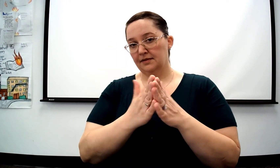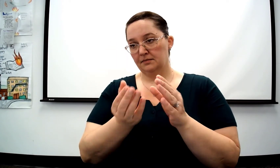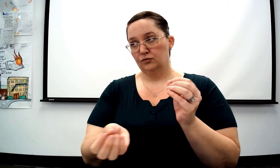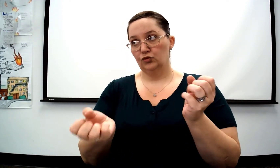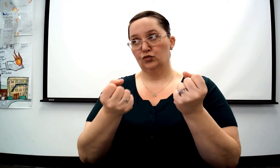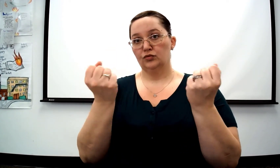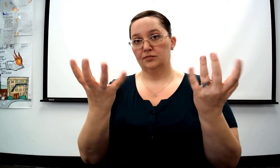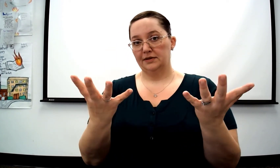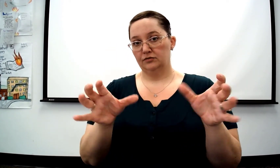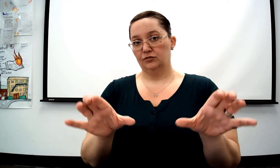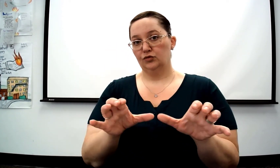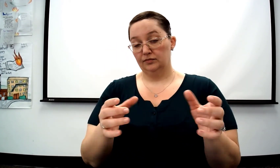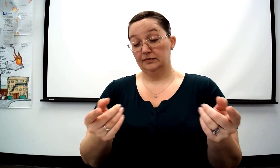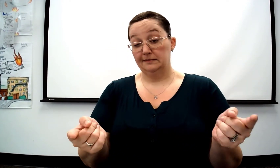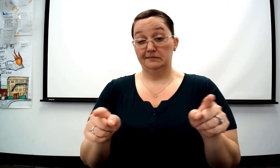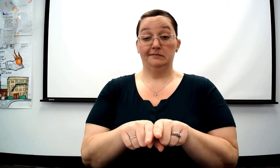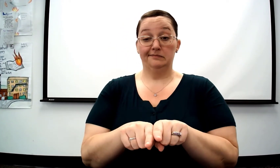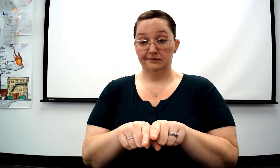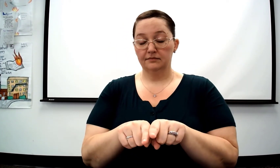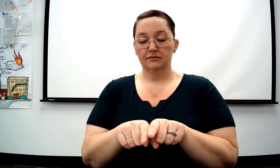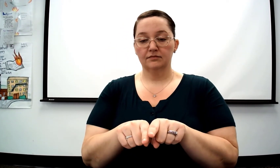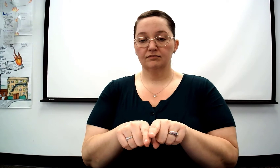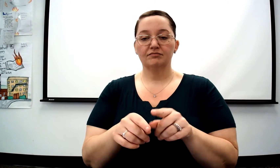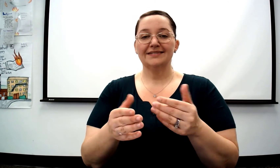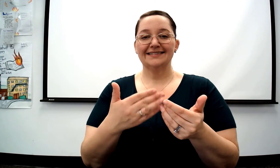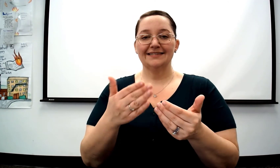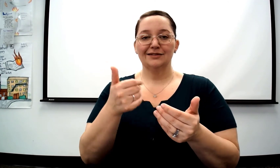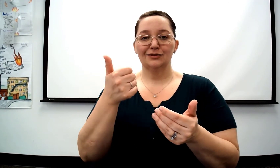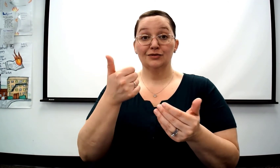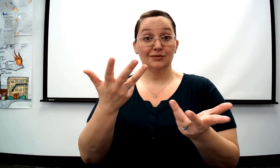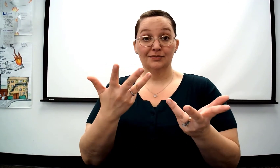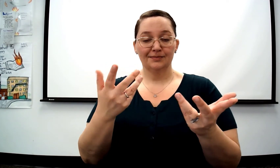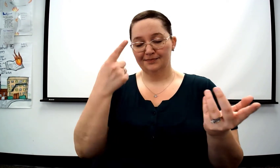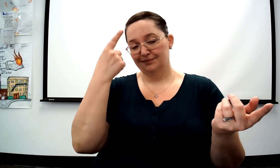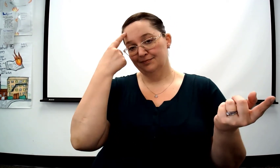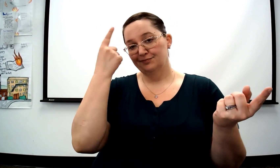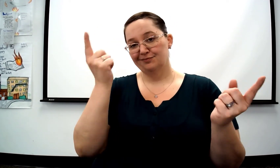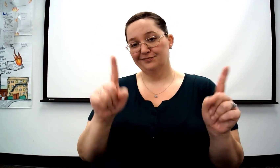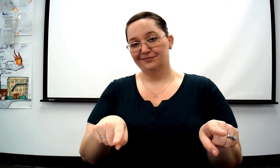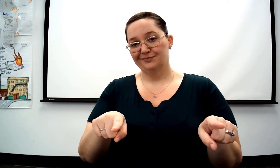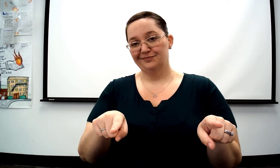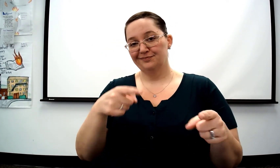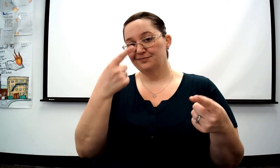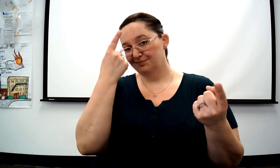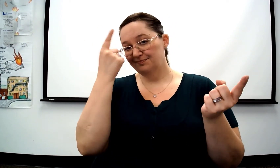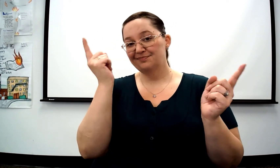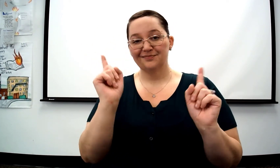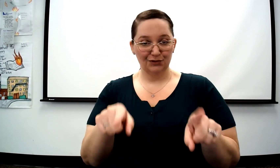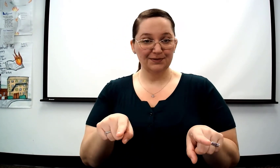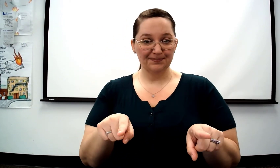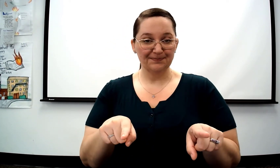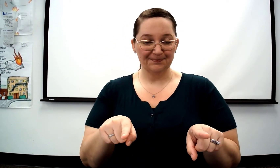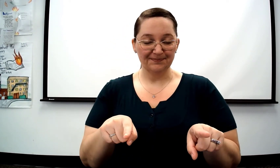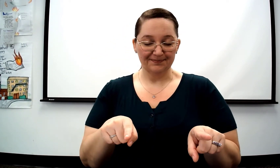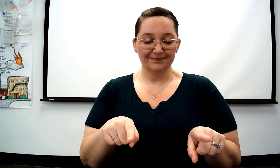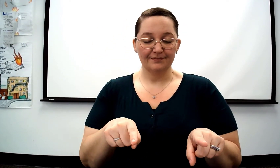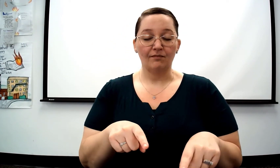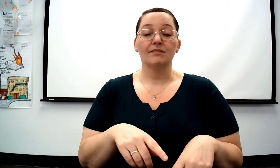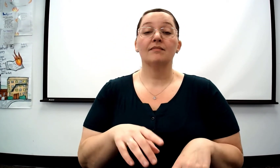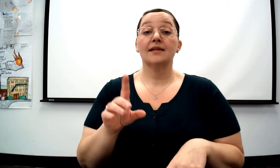here became a little bit too much to just put it together. It was simpler to just flip the indexes. Agree.